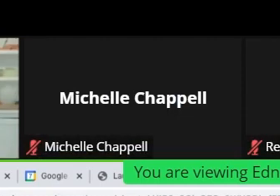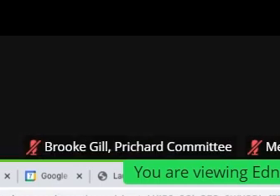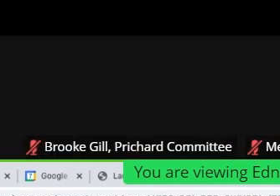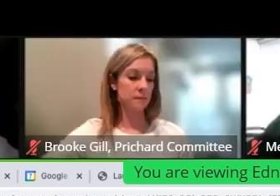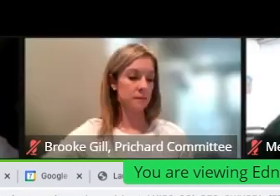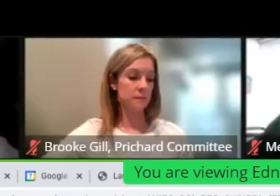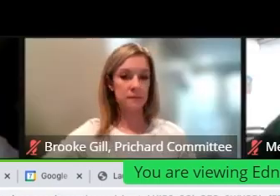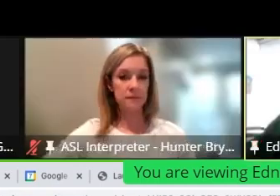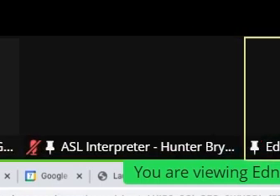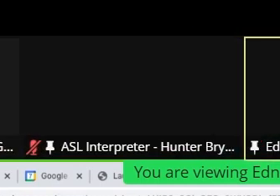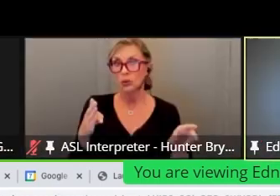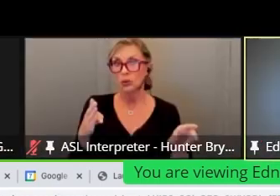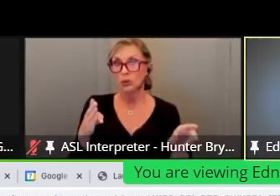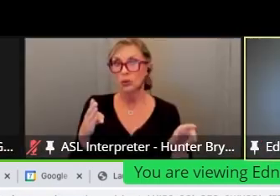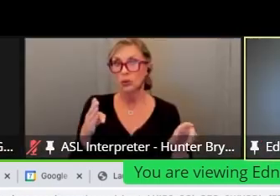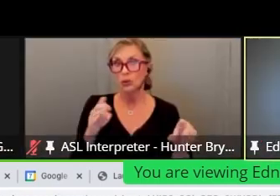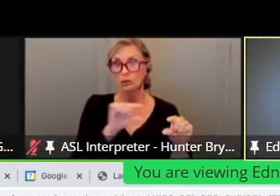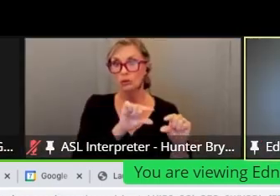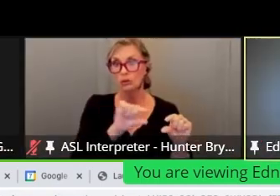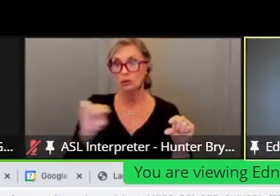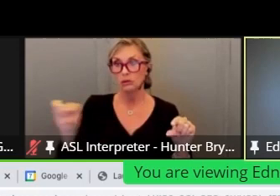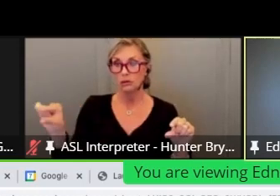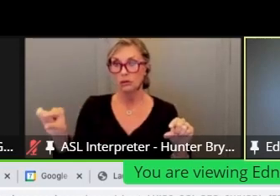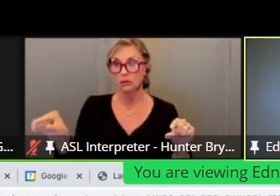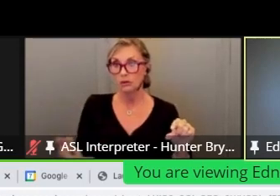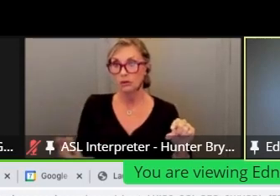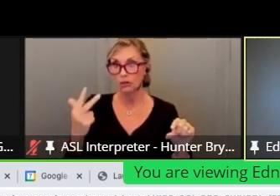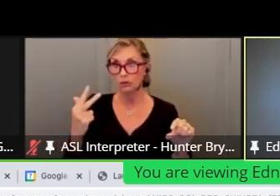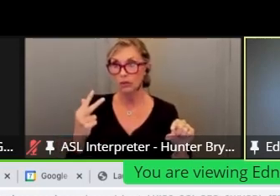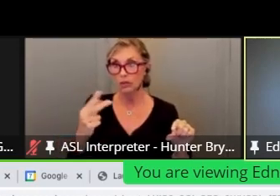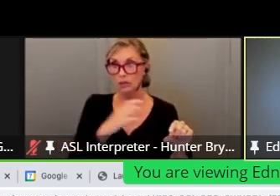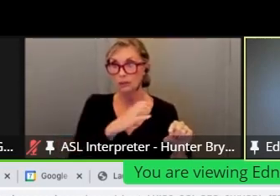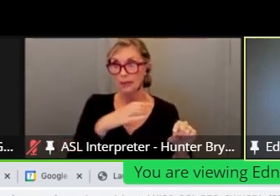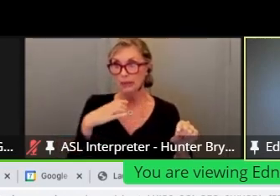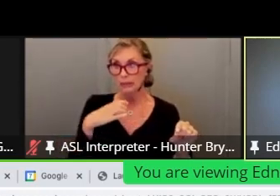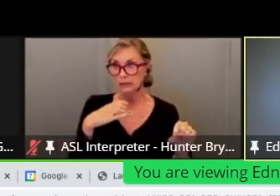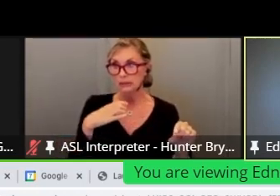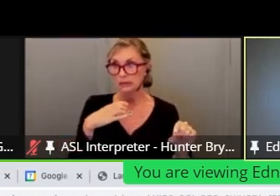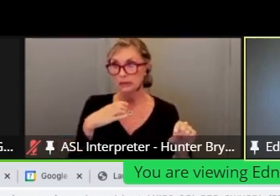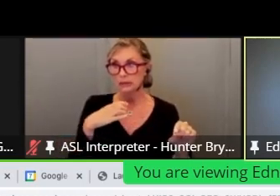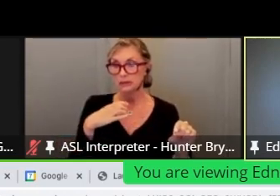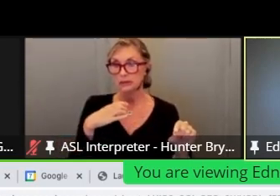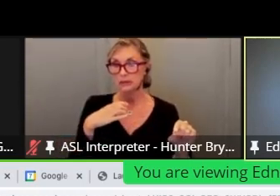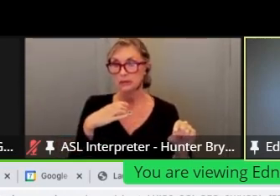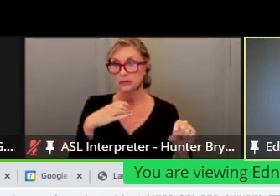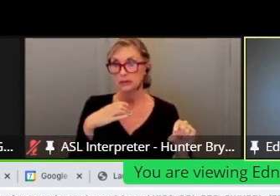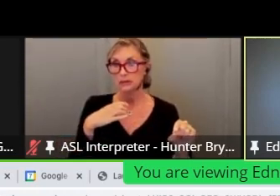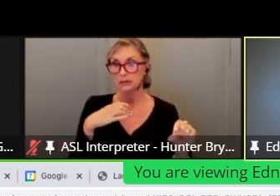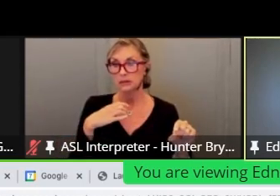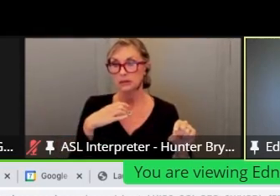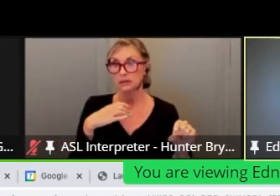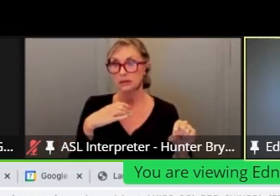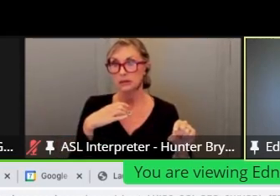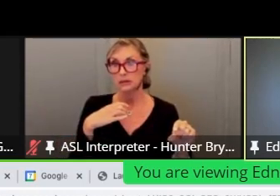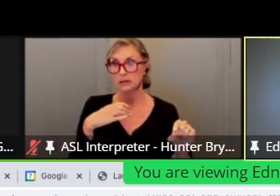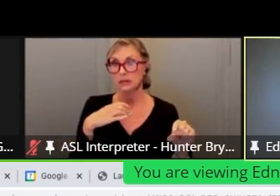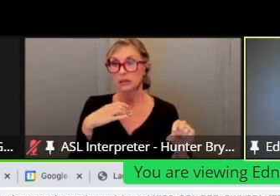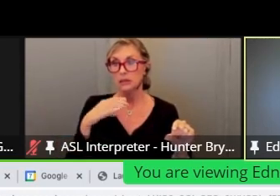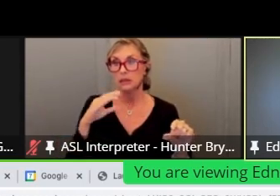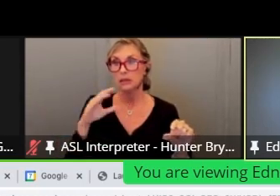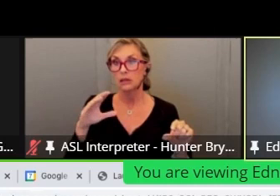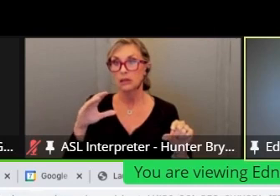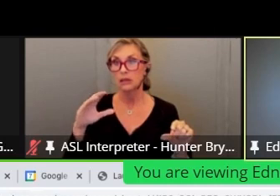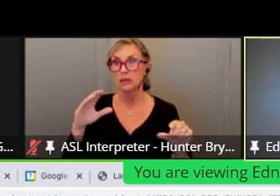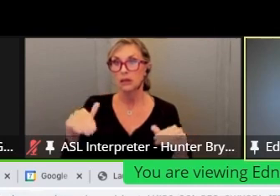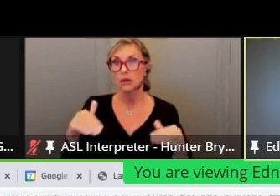our three committees that we have happening right now, our standing committees. Above that in the green are things that I